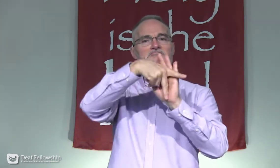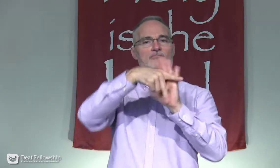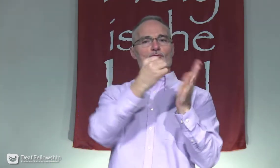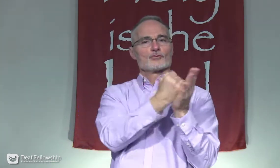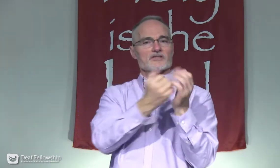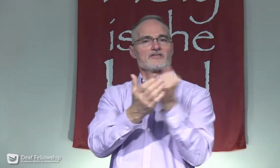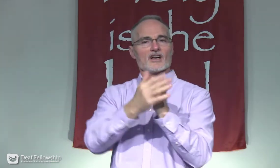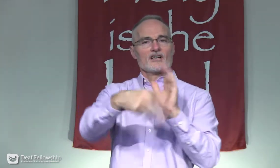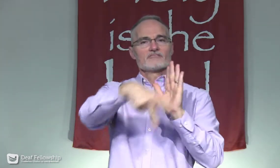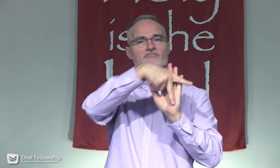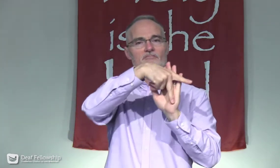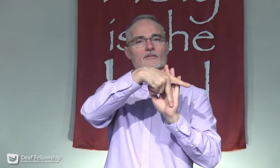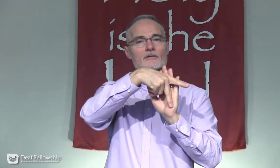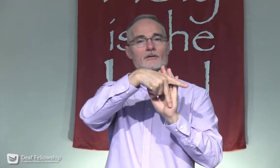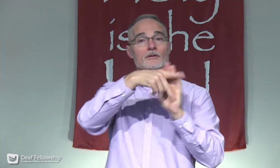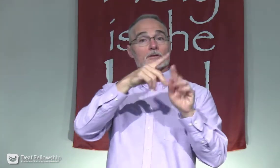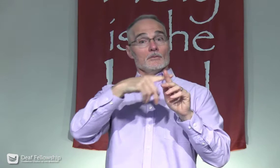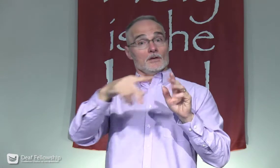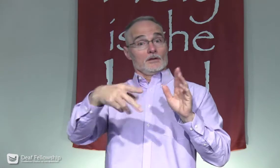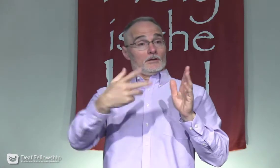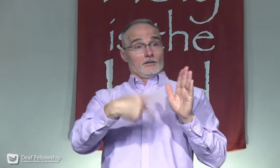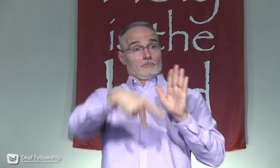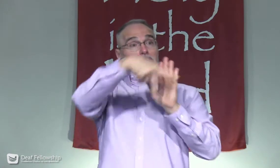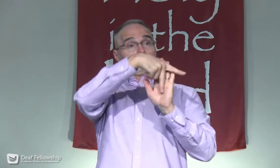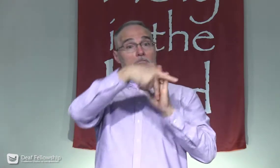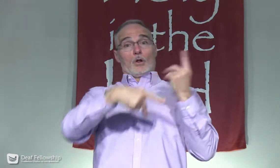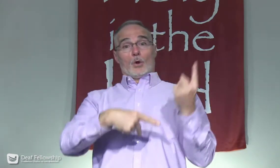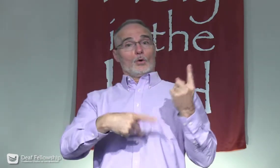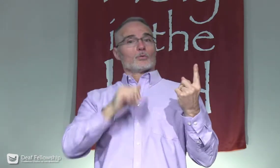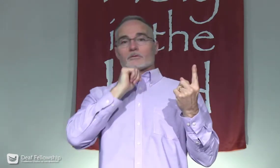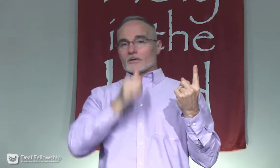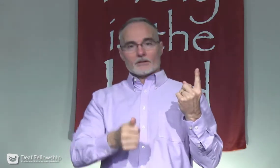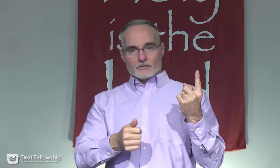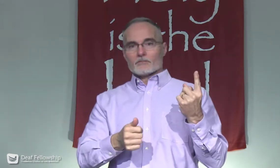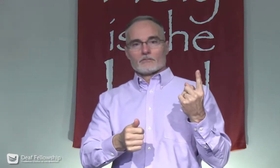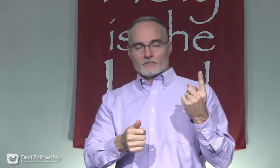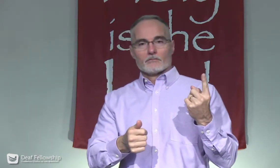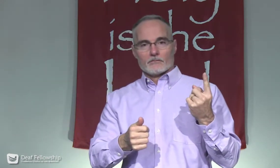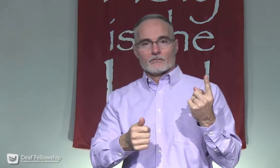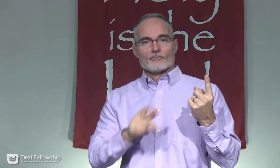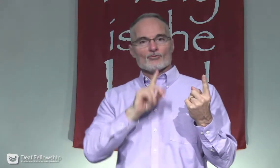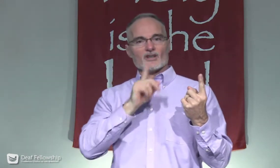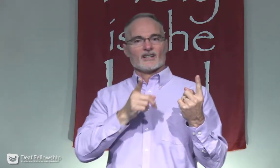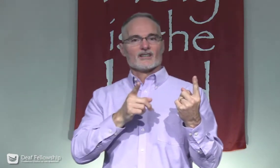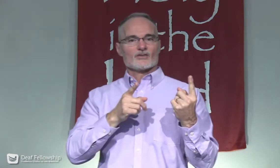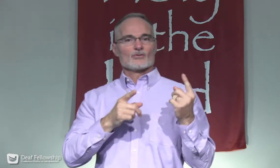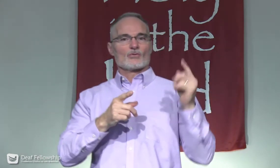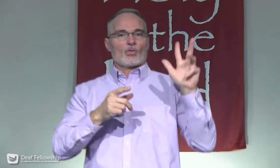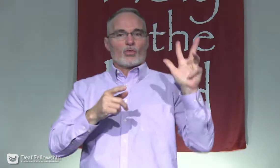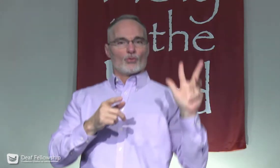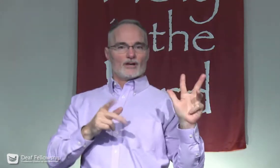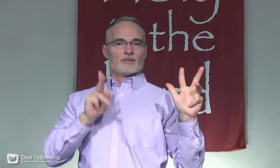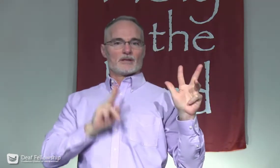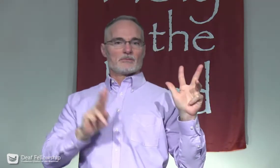So you know that Jesus was crucified, but he was not crucified alone. There were